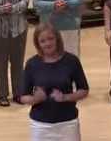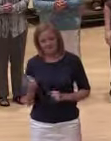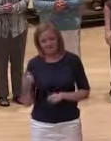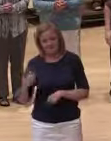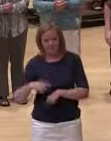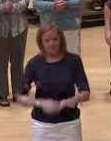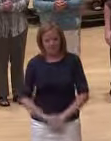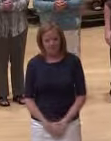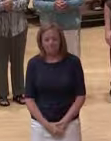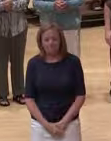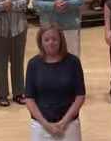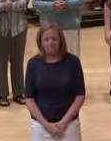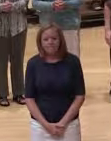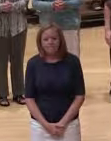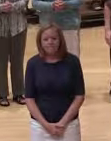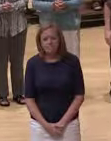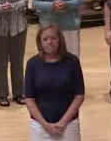time.